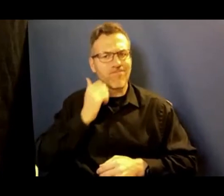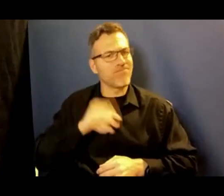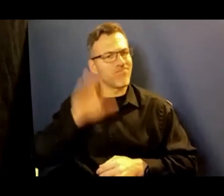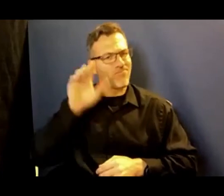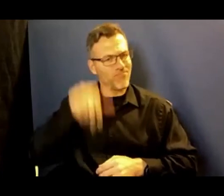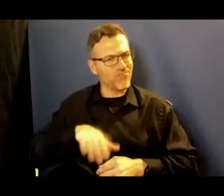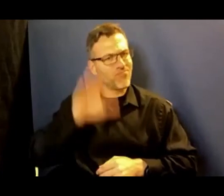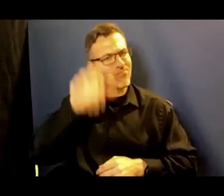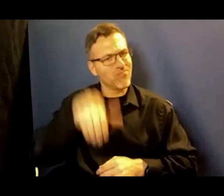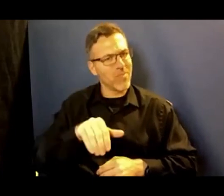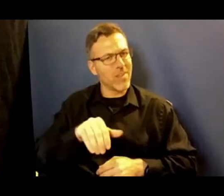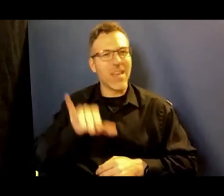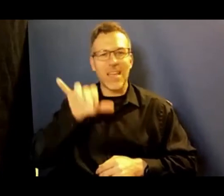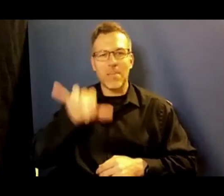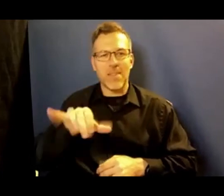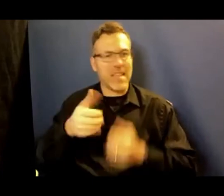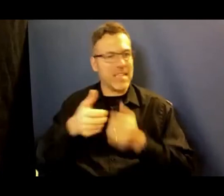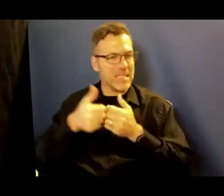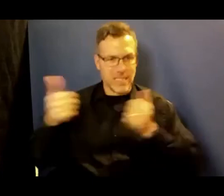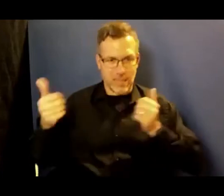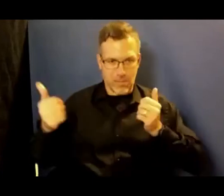completely separate from the vaccine.